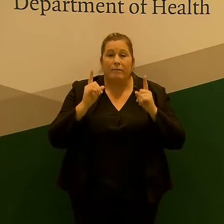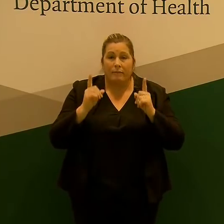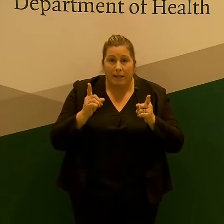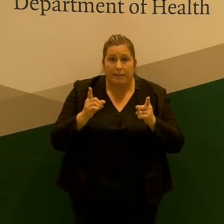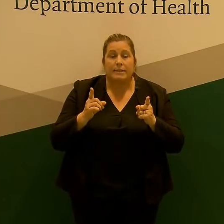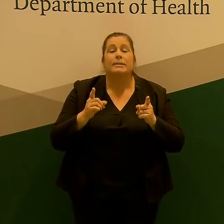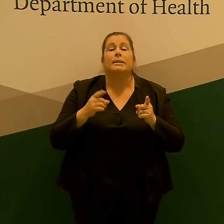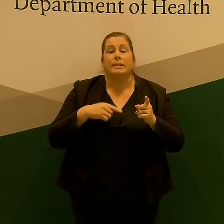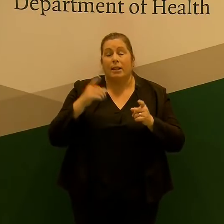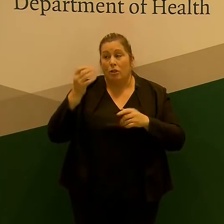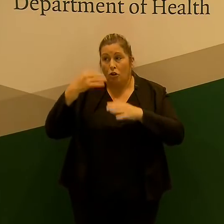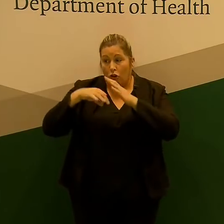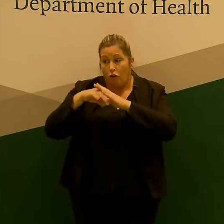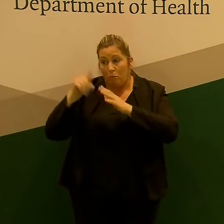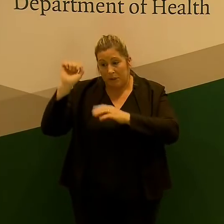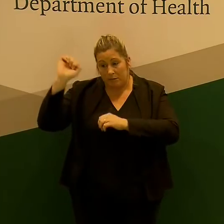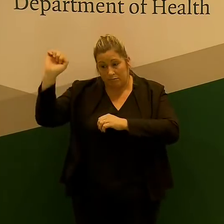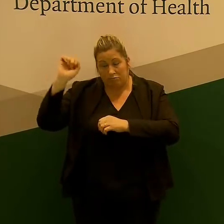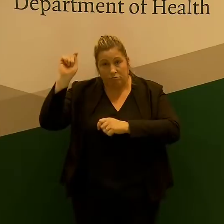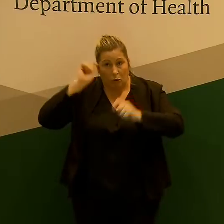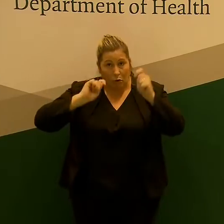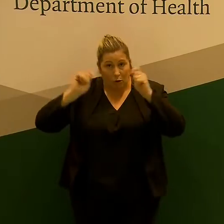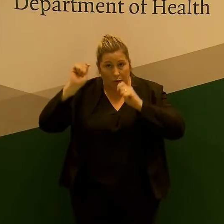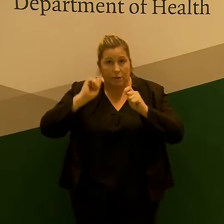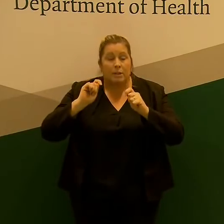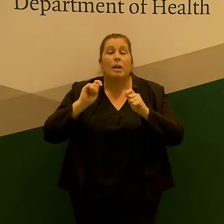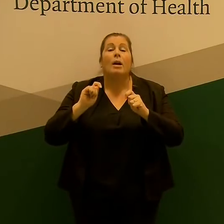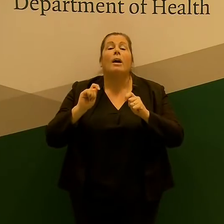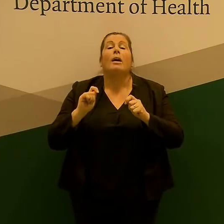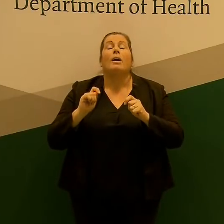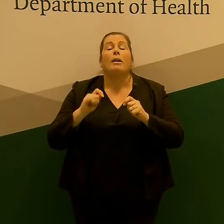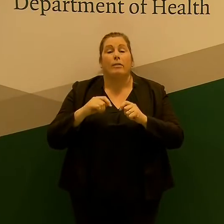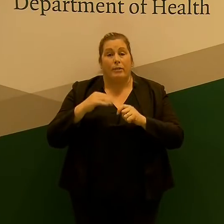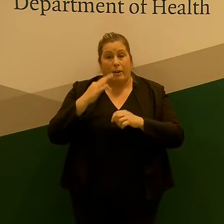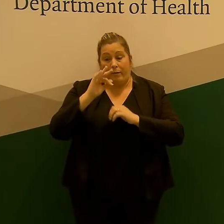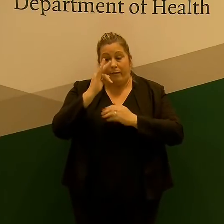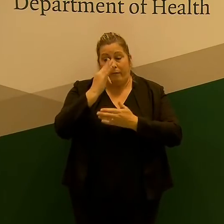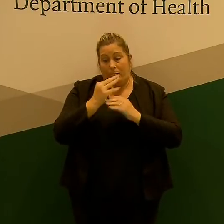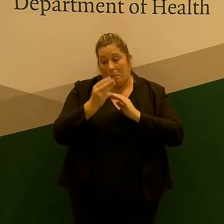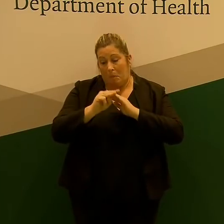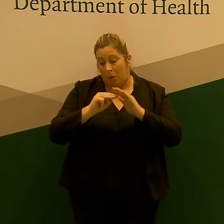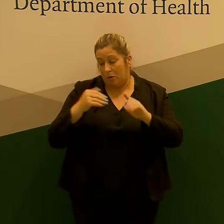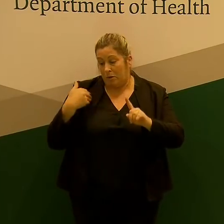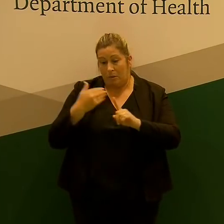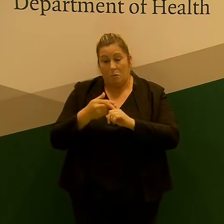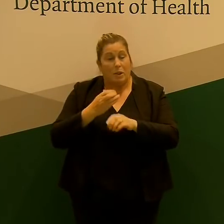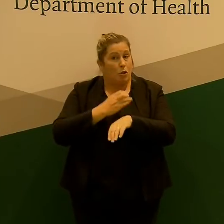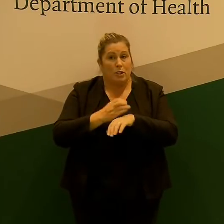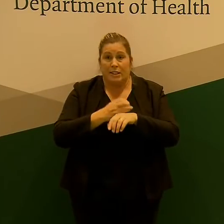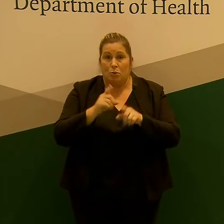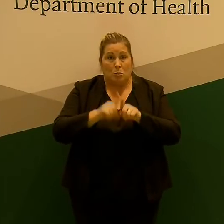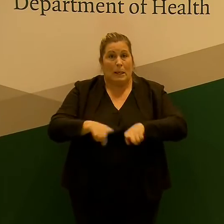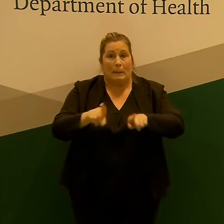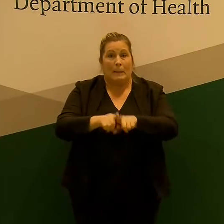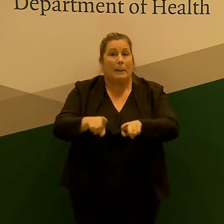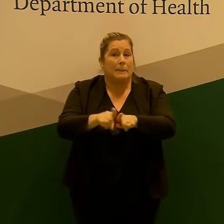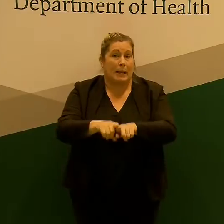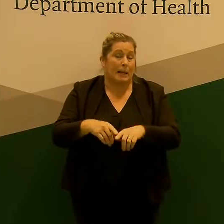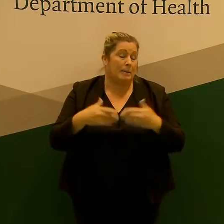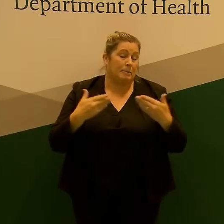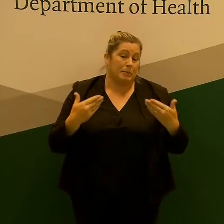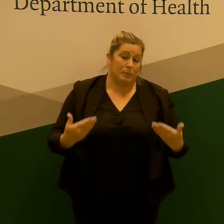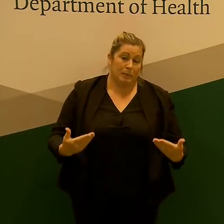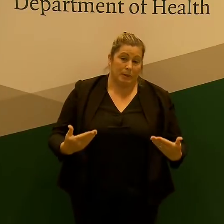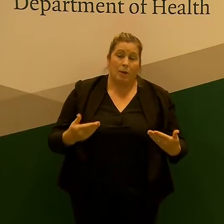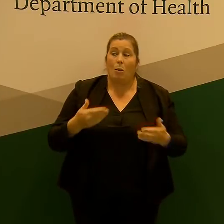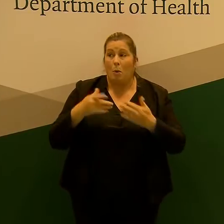been considered by government over the course of the last number of months, and that's what we continue to do. As things stand,